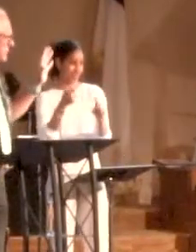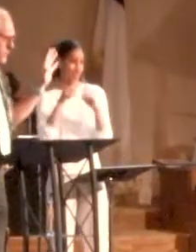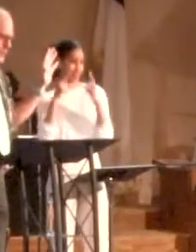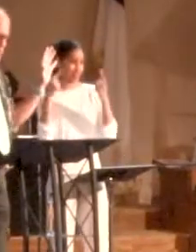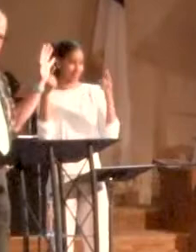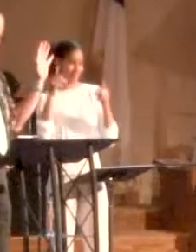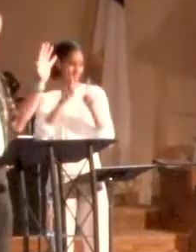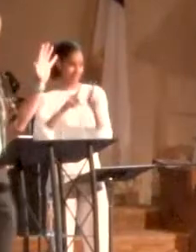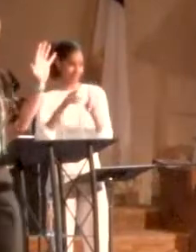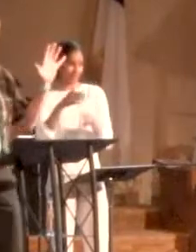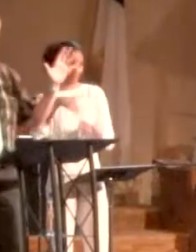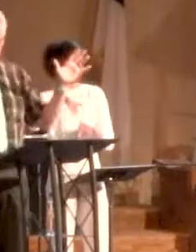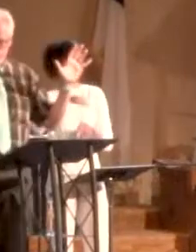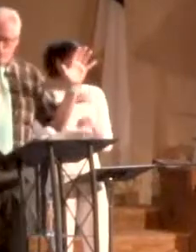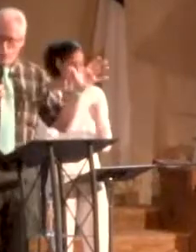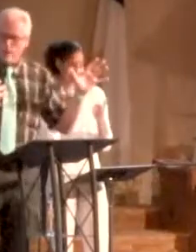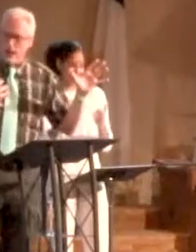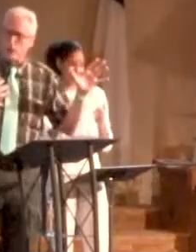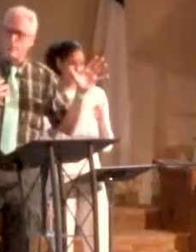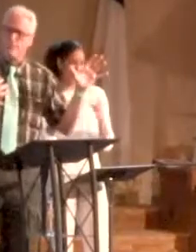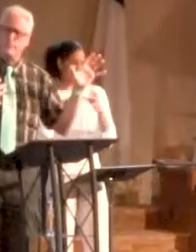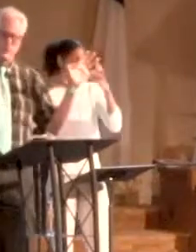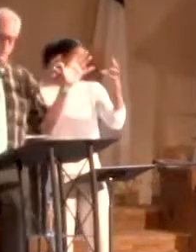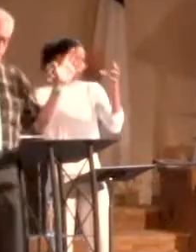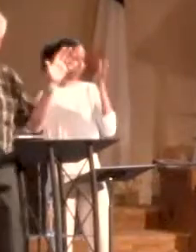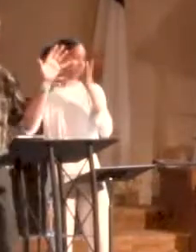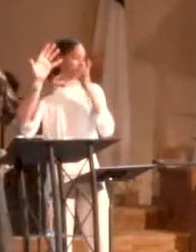Shortly before the Jewish war broke out,